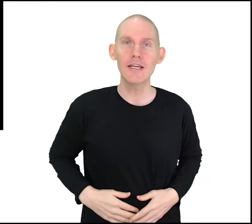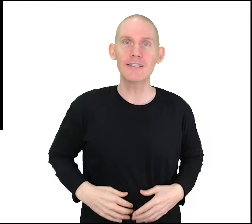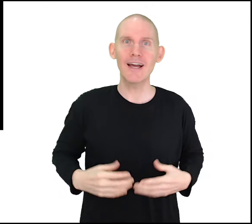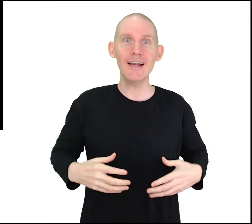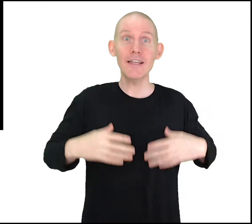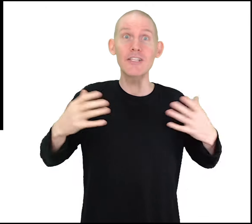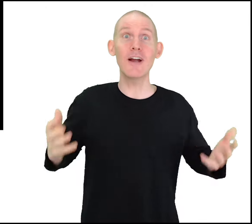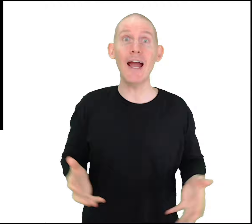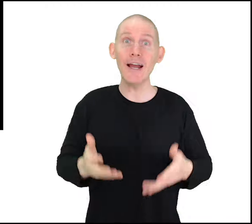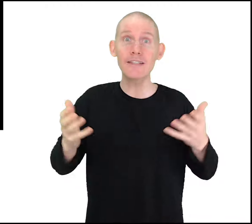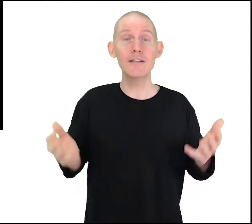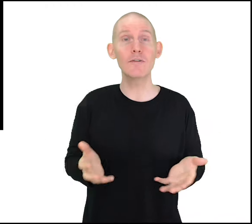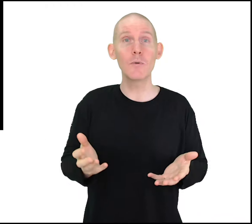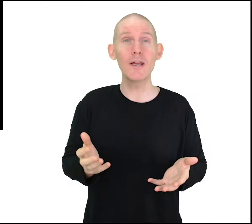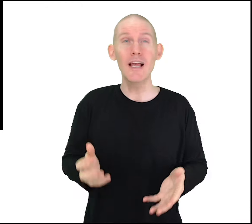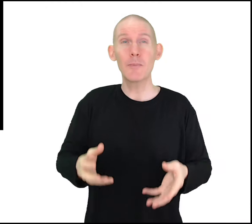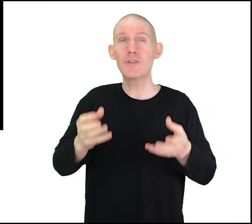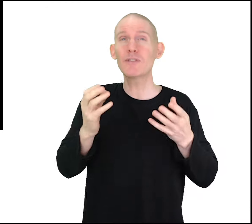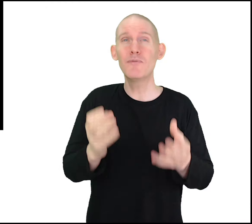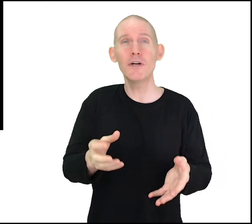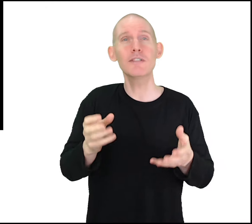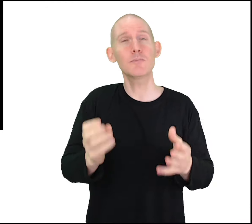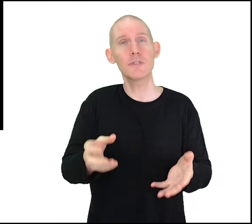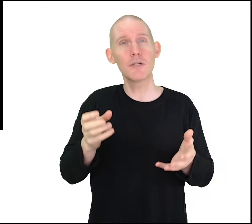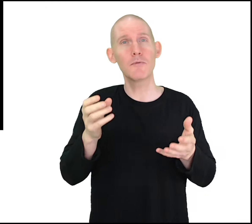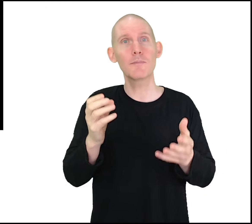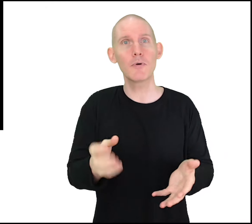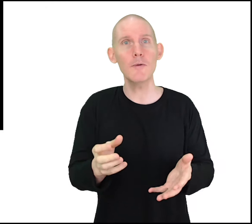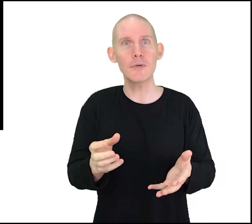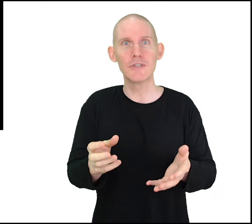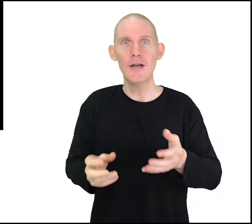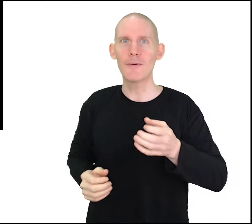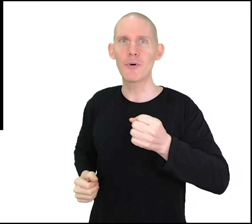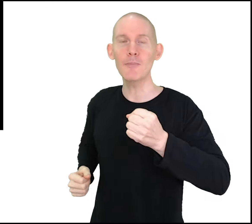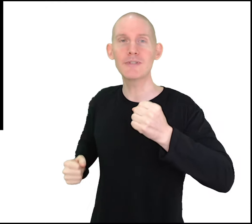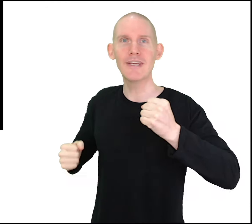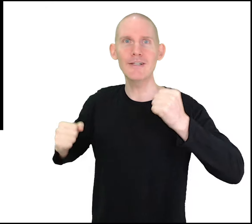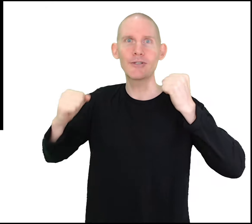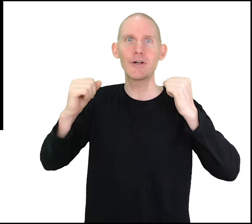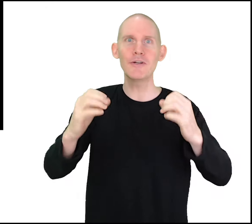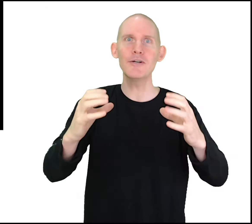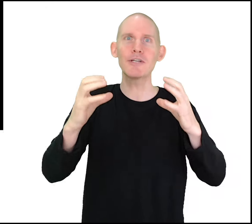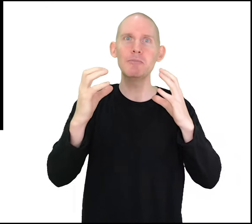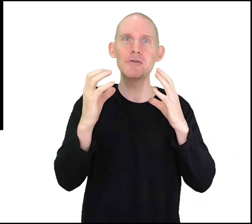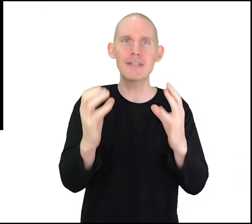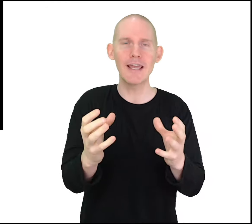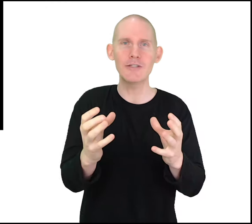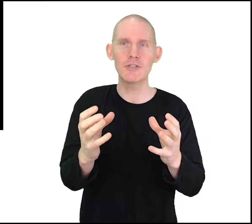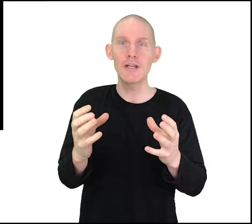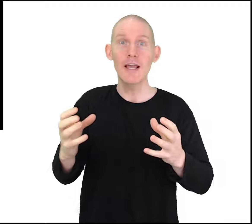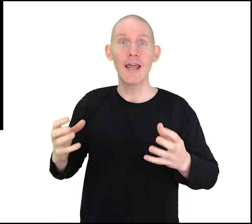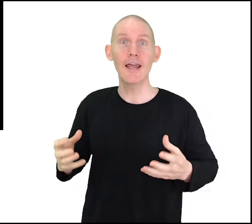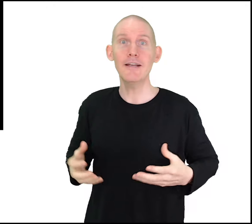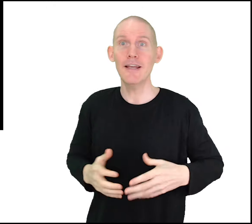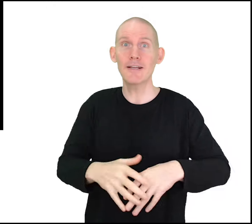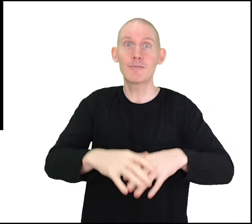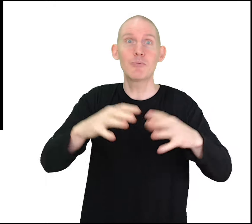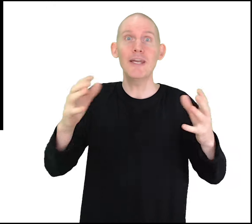kind of like you're acting in a way, but there's a very specific purpose. The purpose is clear communication and explaining,